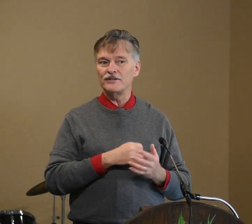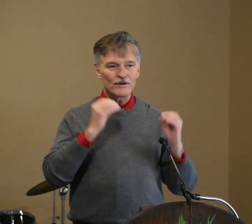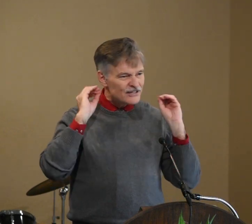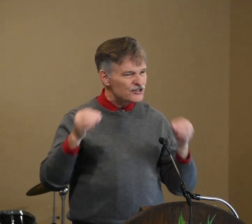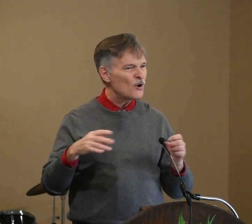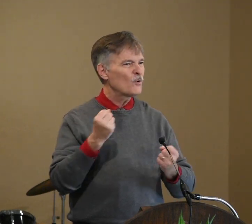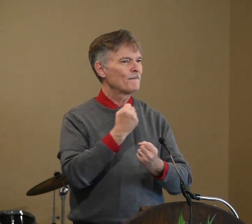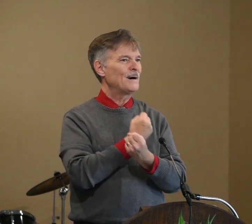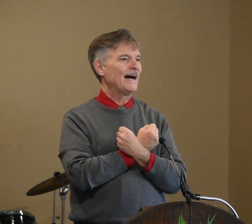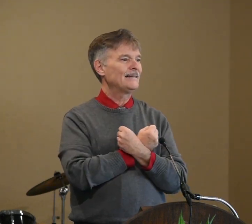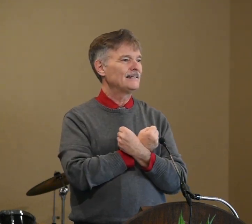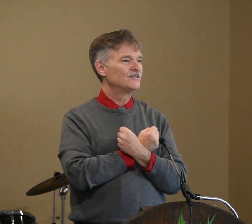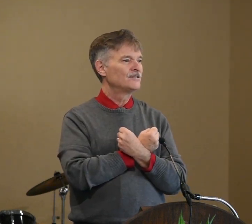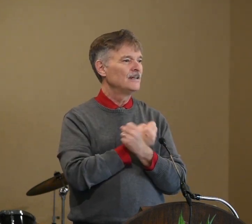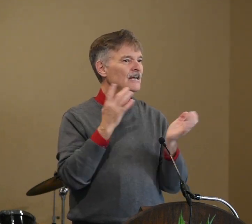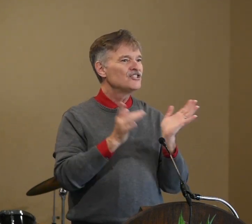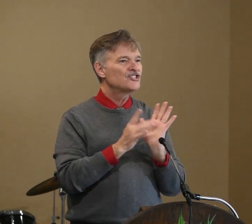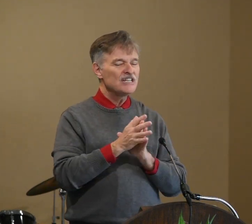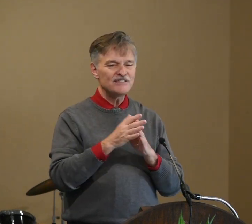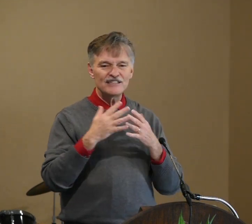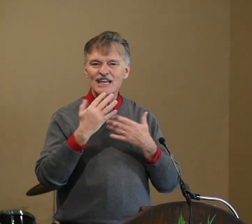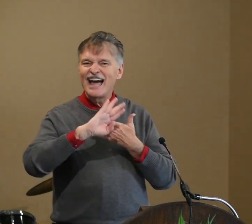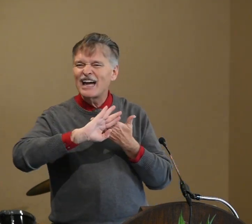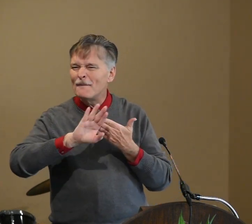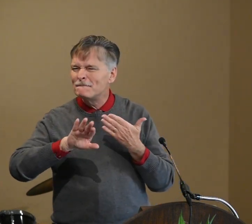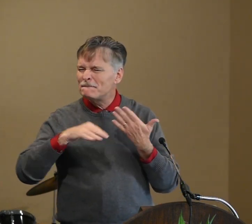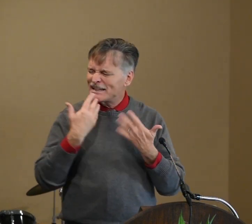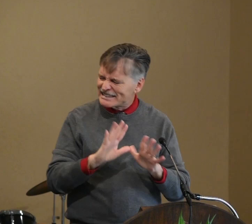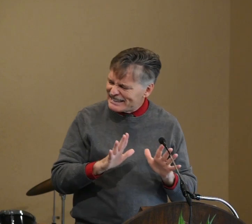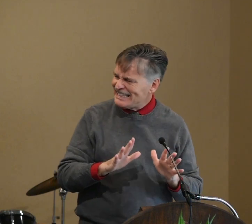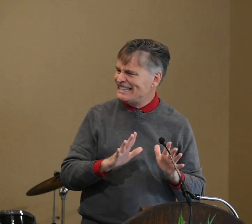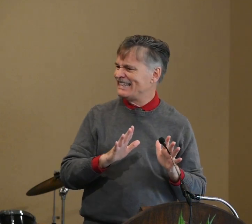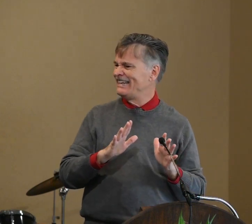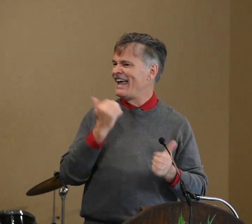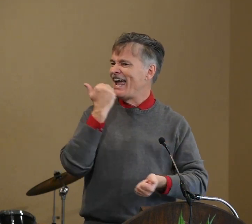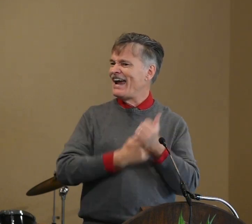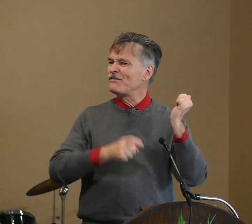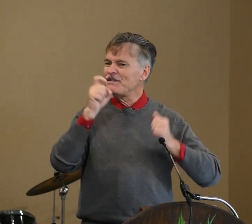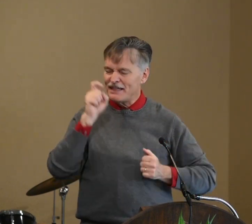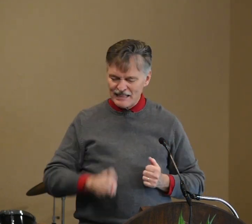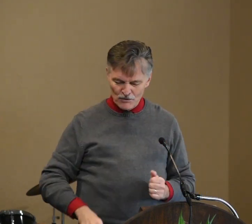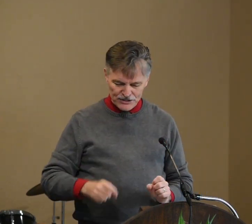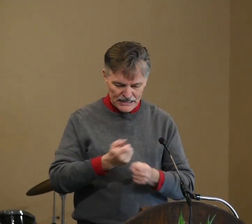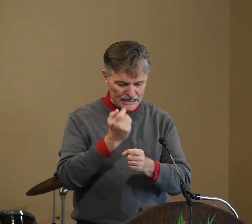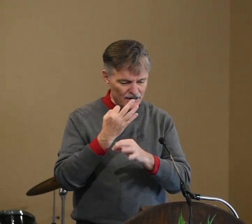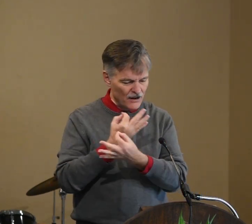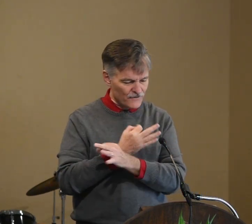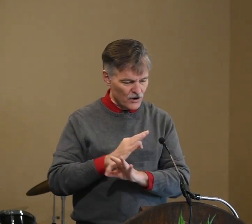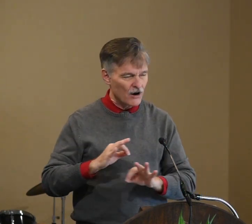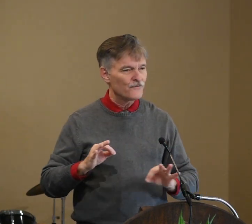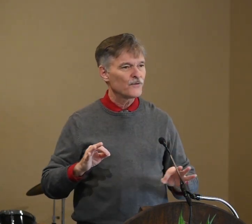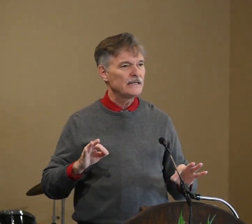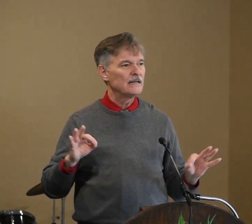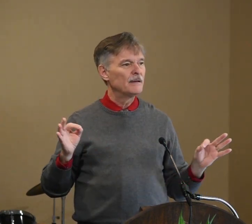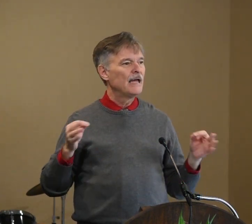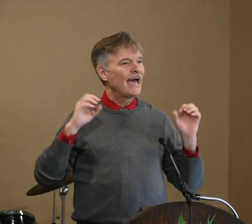There is no more bondage. Jesus completed everything that was needed for our freedom and